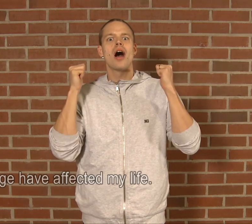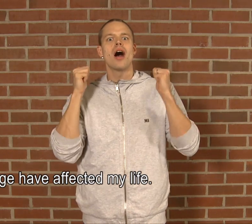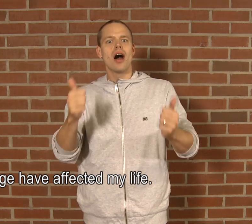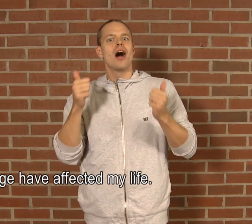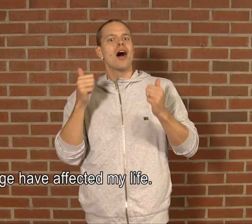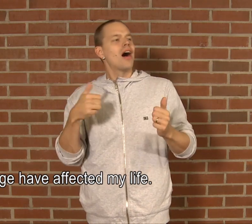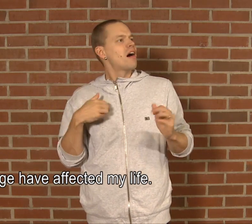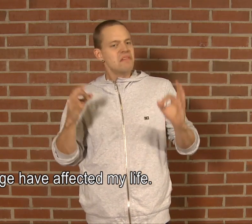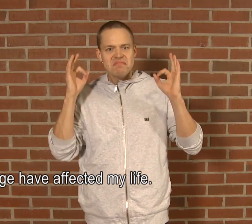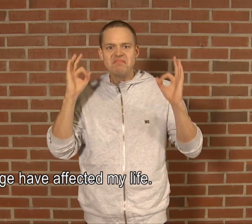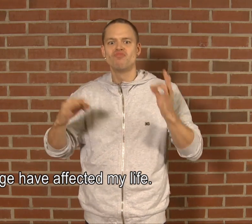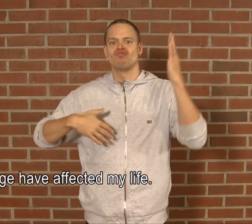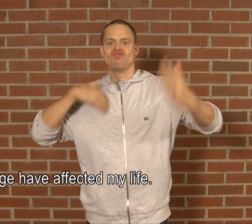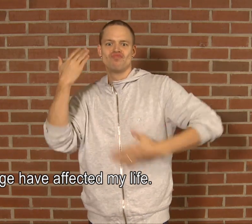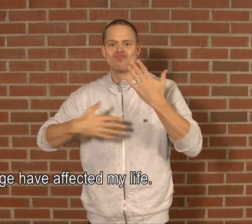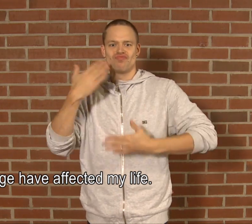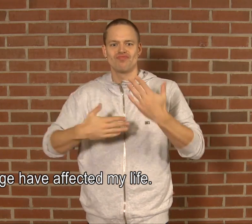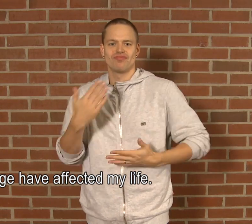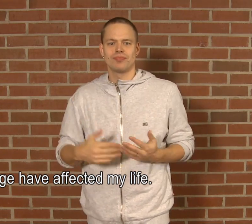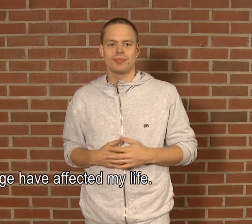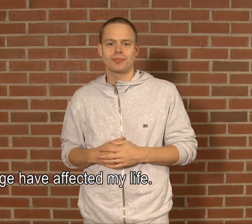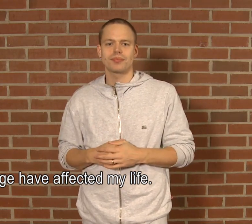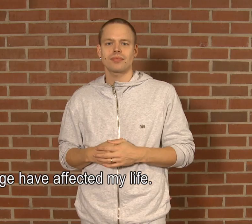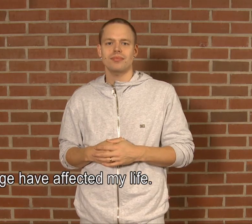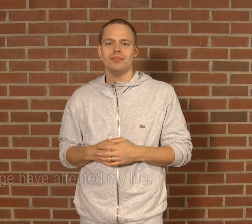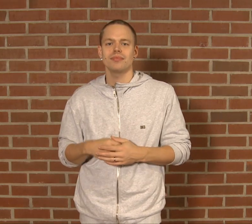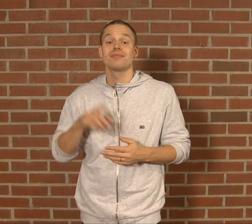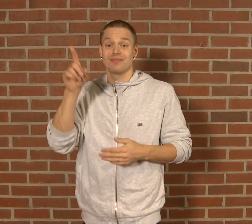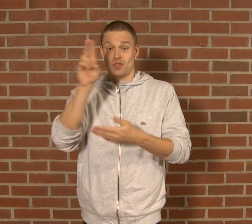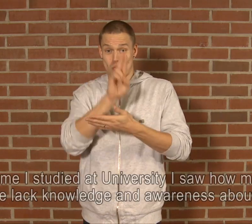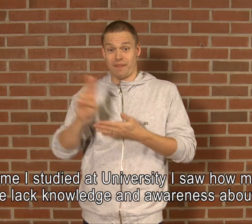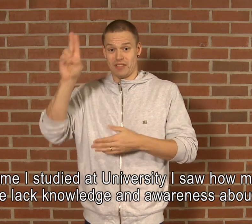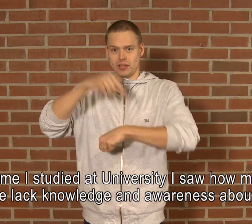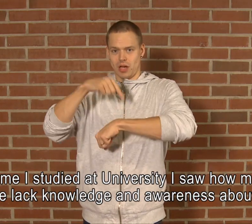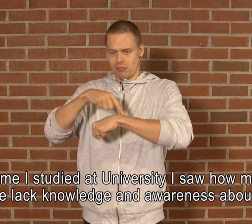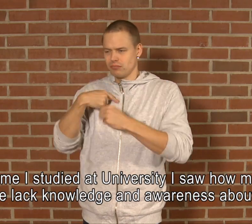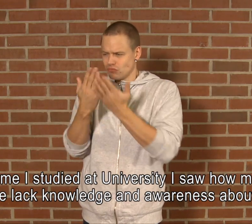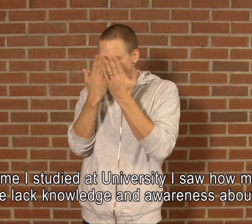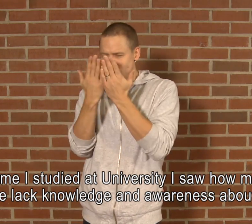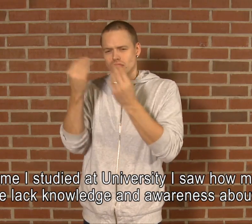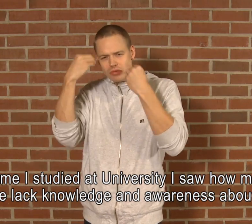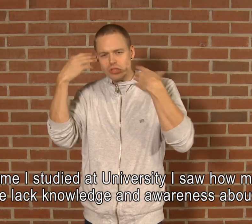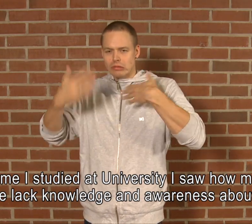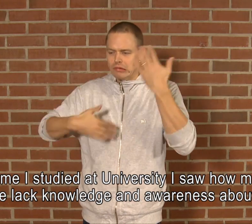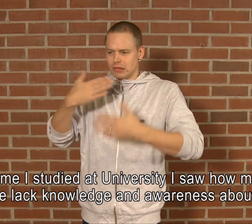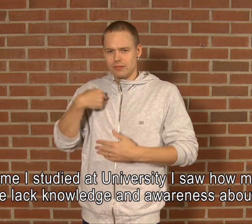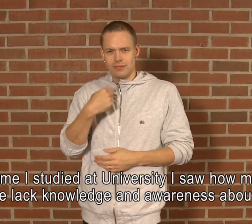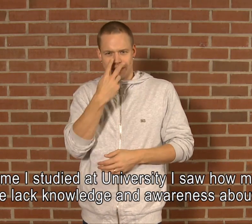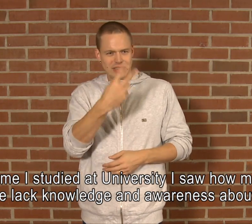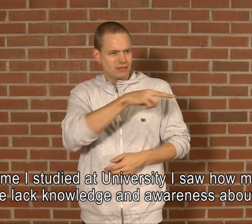It smells like victory And I'll let it stick to me You hate the same shit